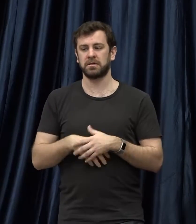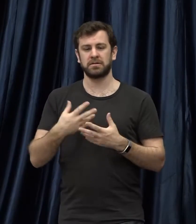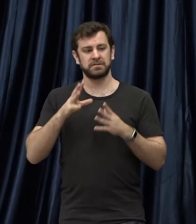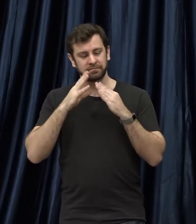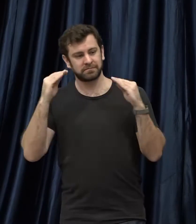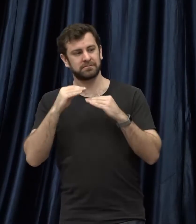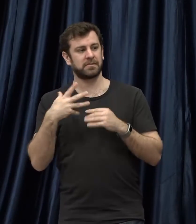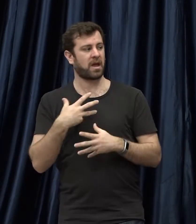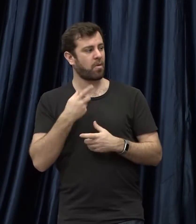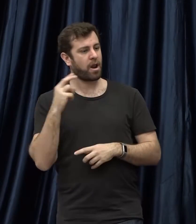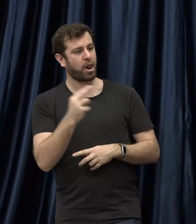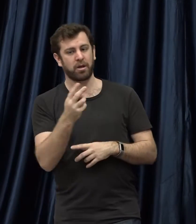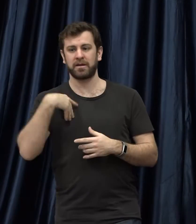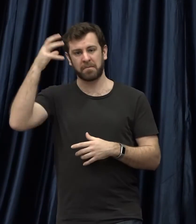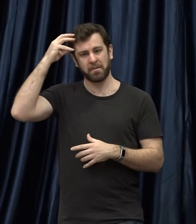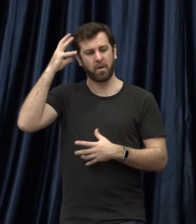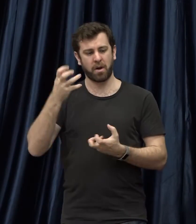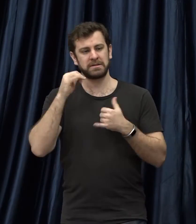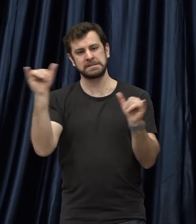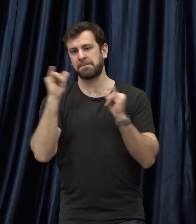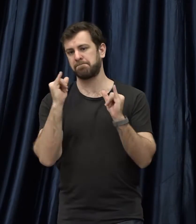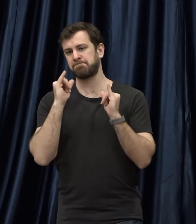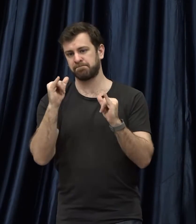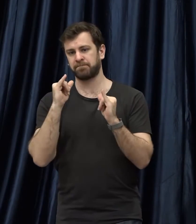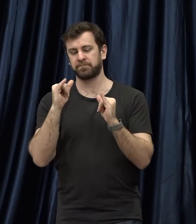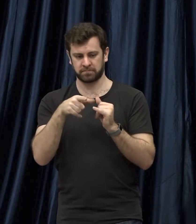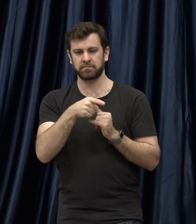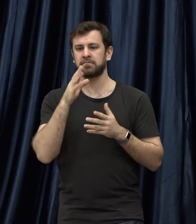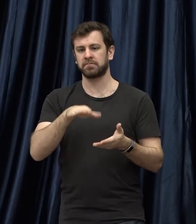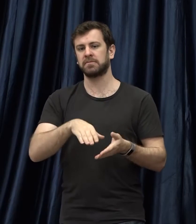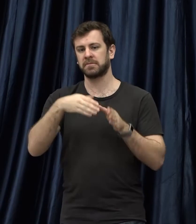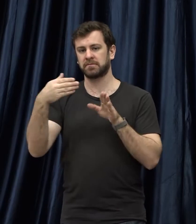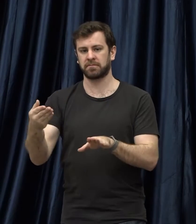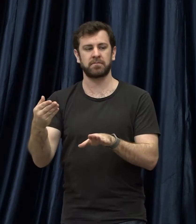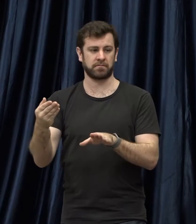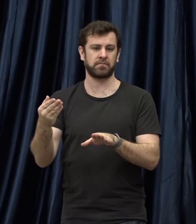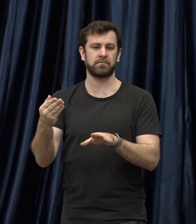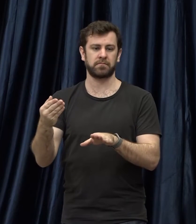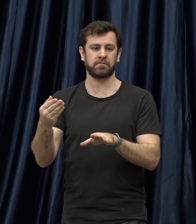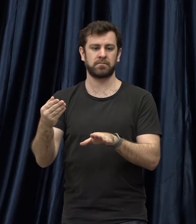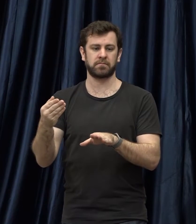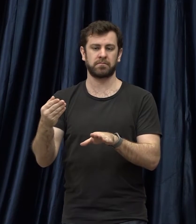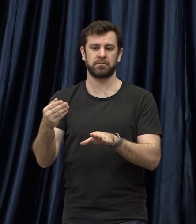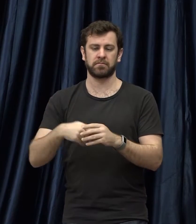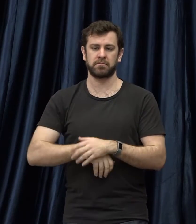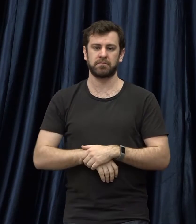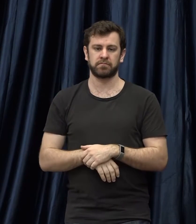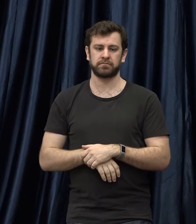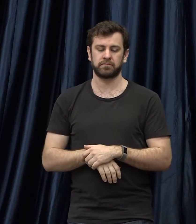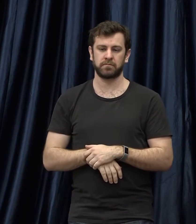and say, "I want to be like the imam." He died in a hail of bullets, rahimahullah.